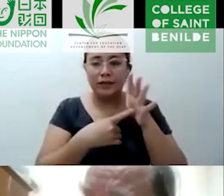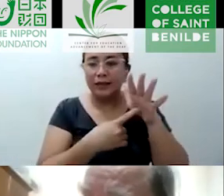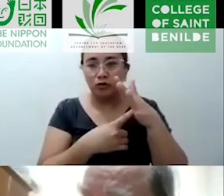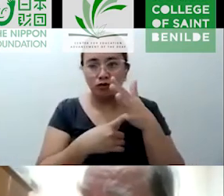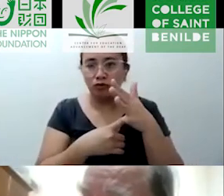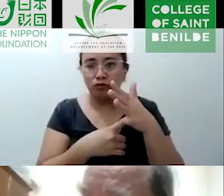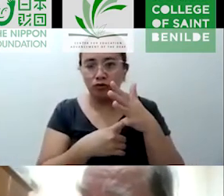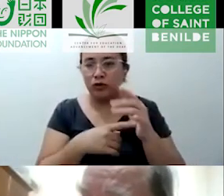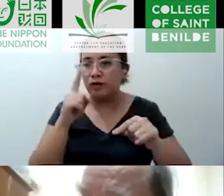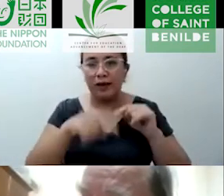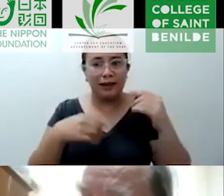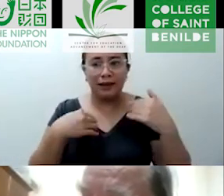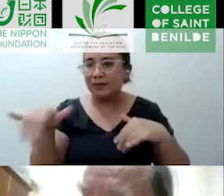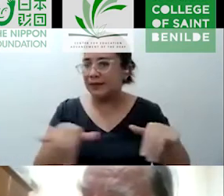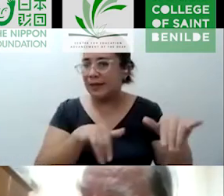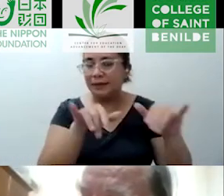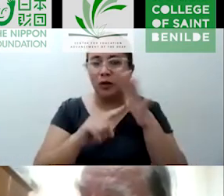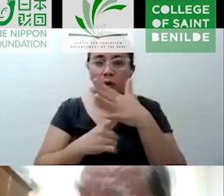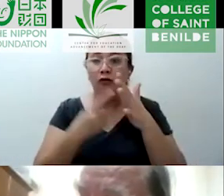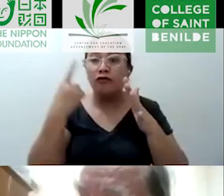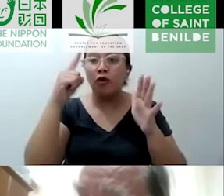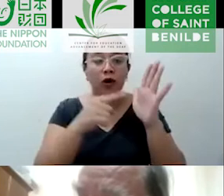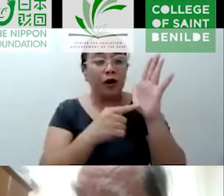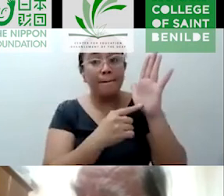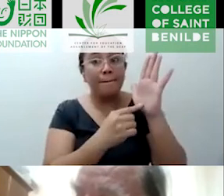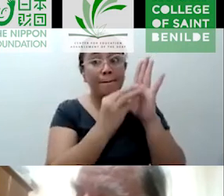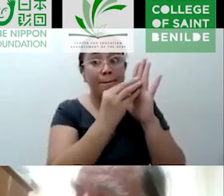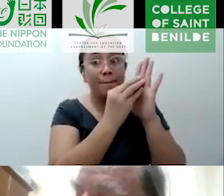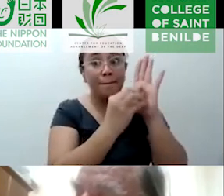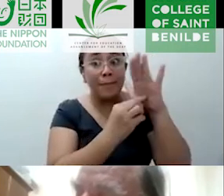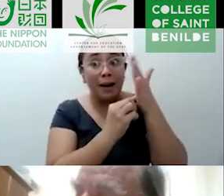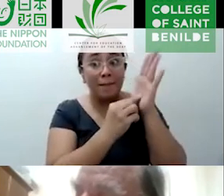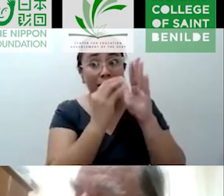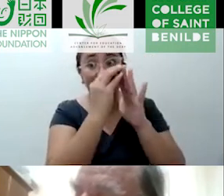the same orientation for the palm and fingers.